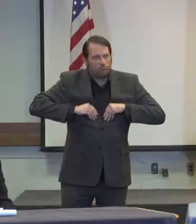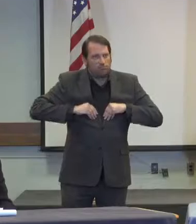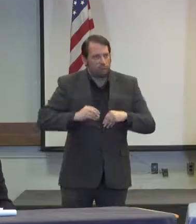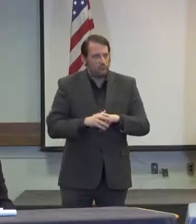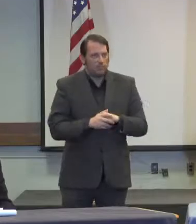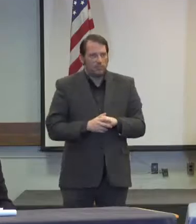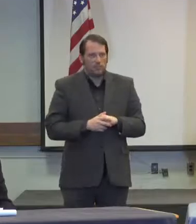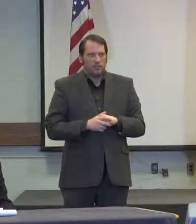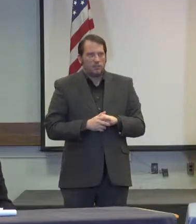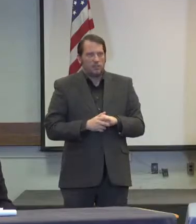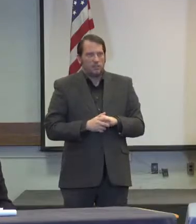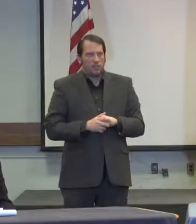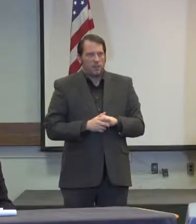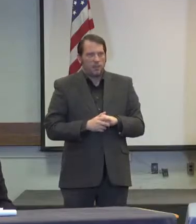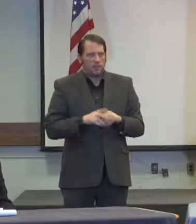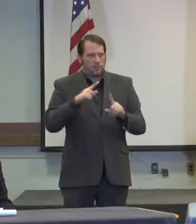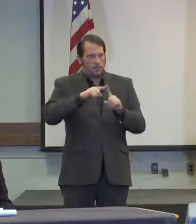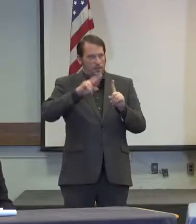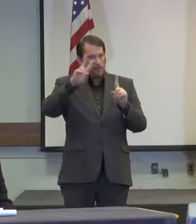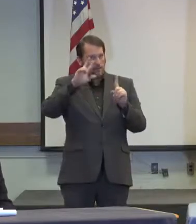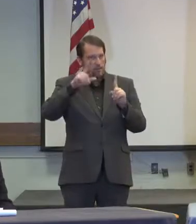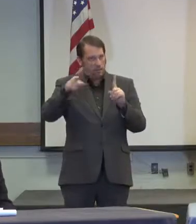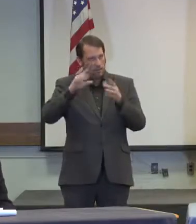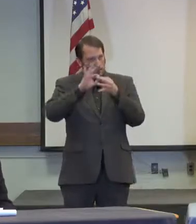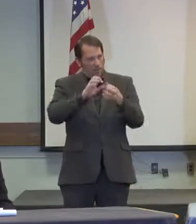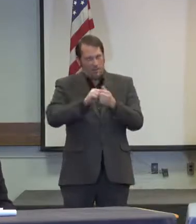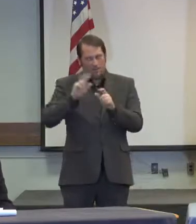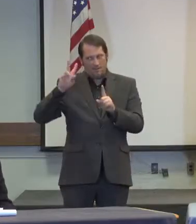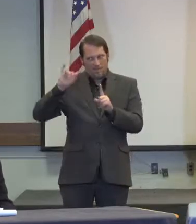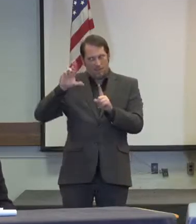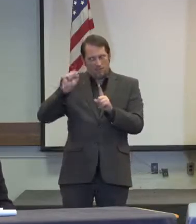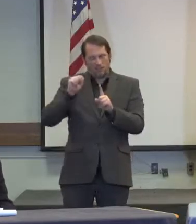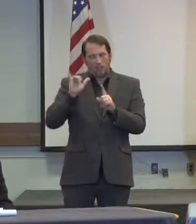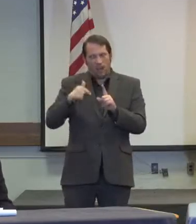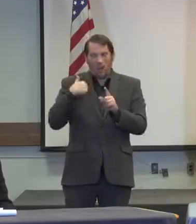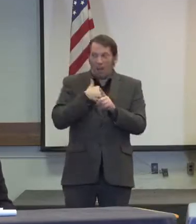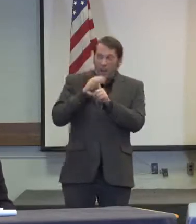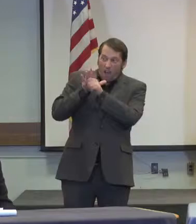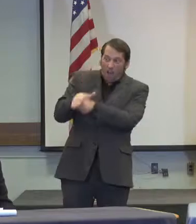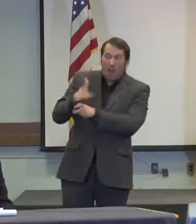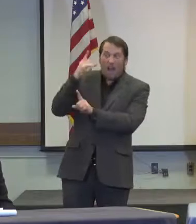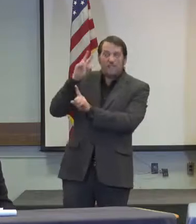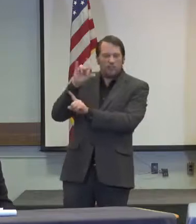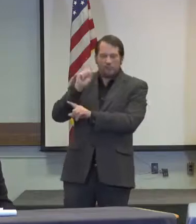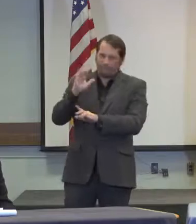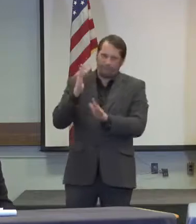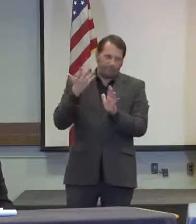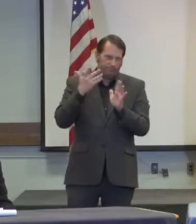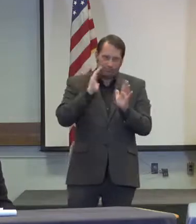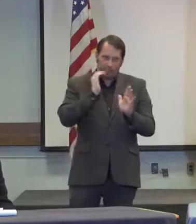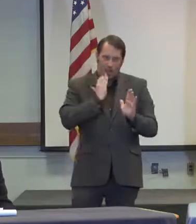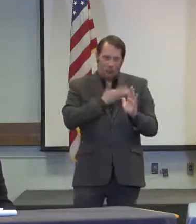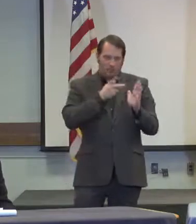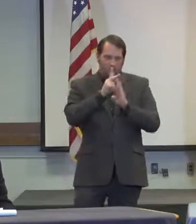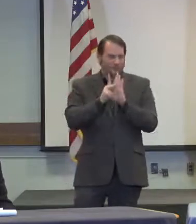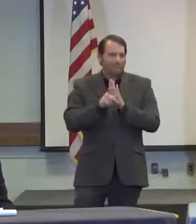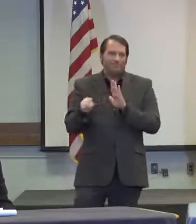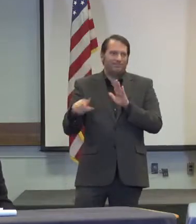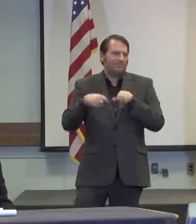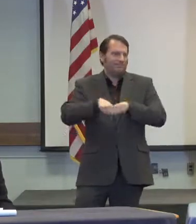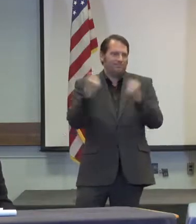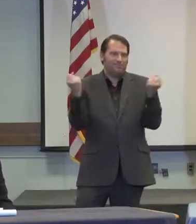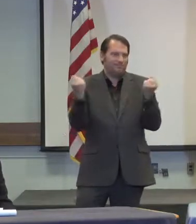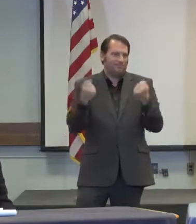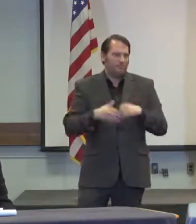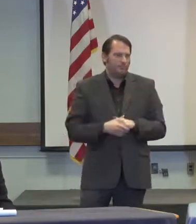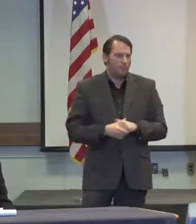we have here. Great. Thank you so much for that reassurance. So the last question